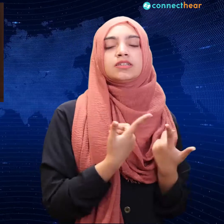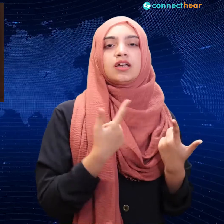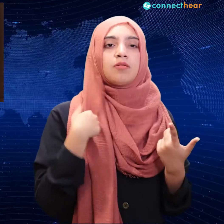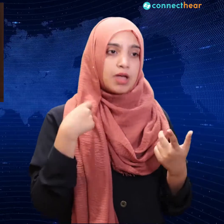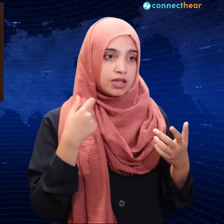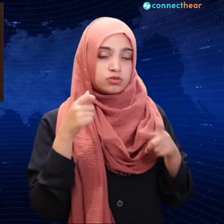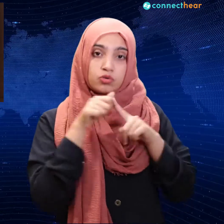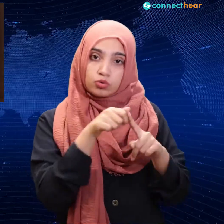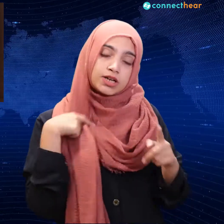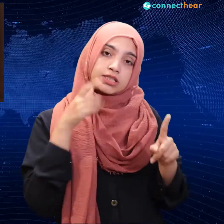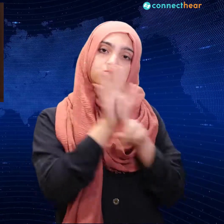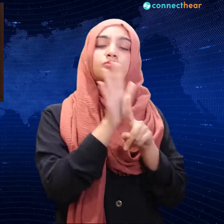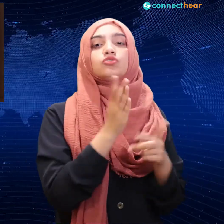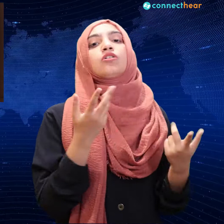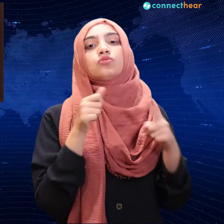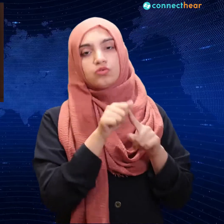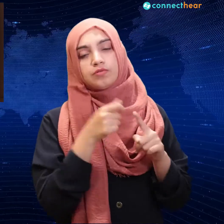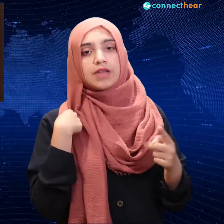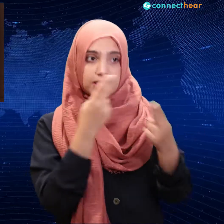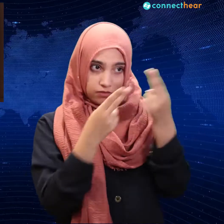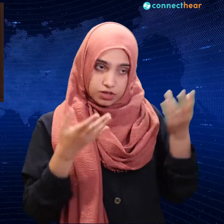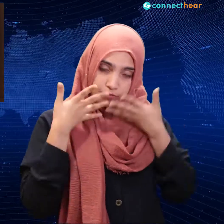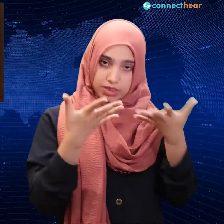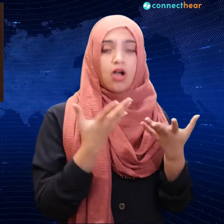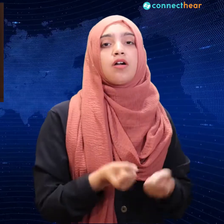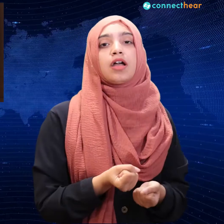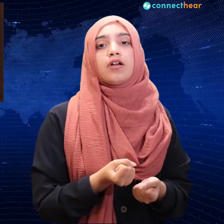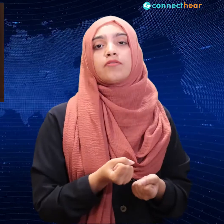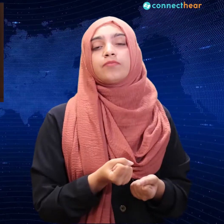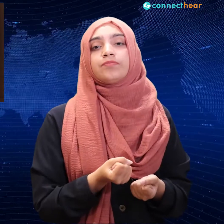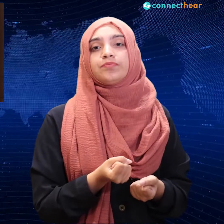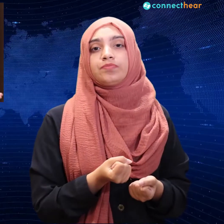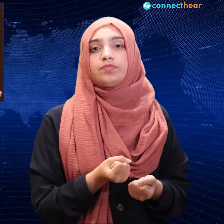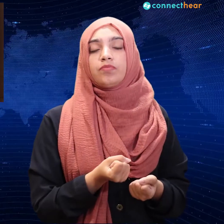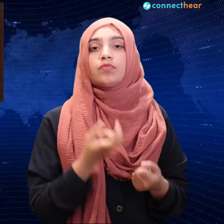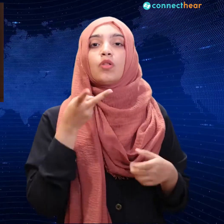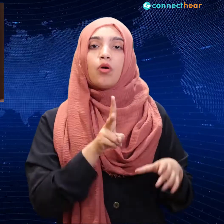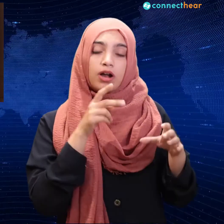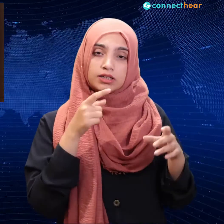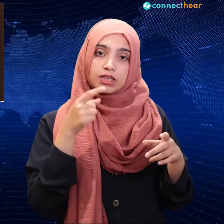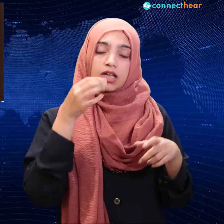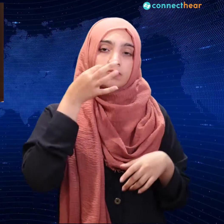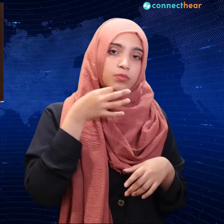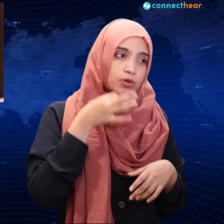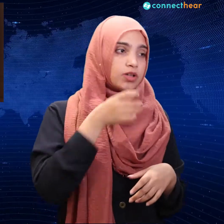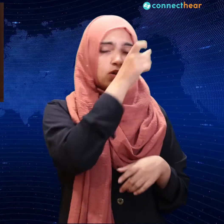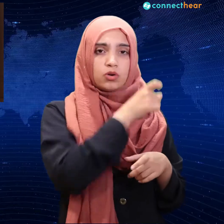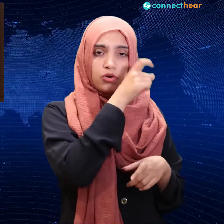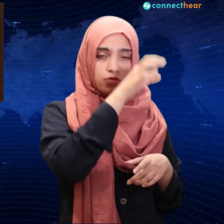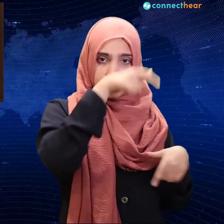to explain to them. We have been trying to explain to them. The Haqqani tribe lives in